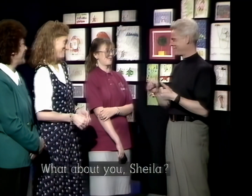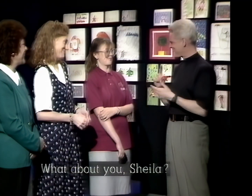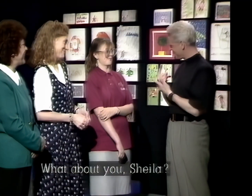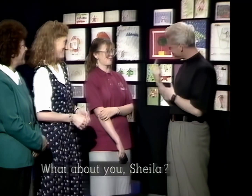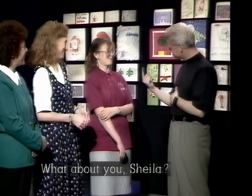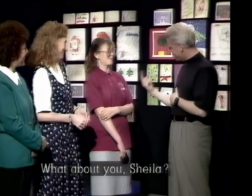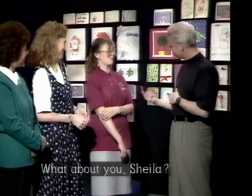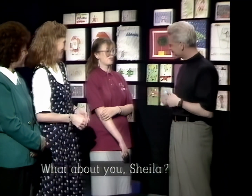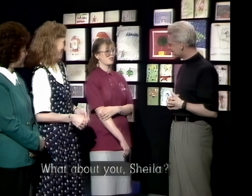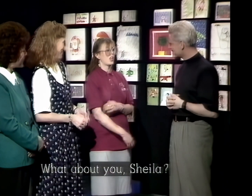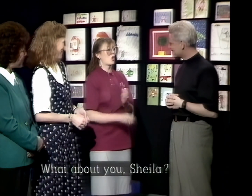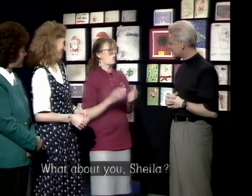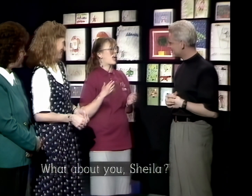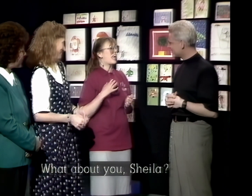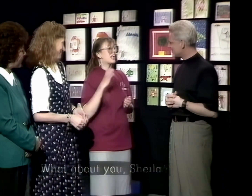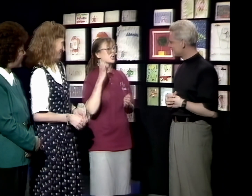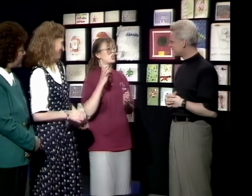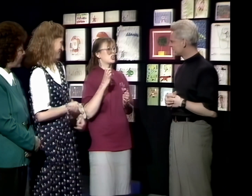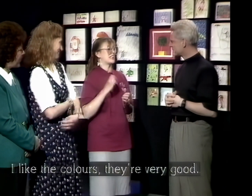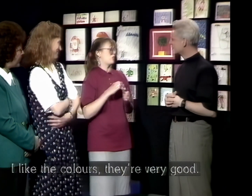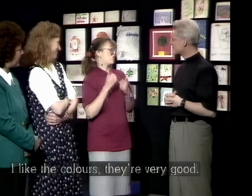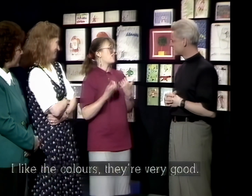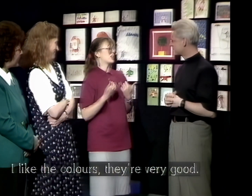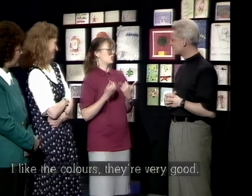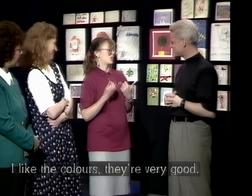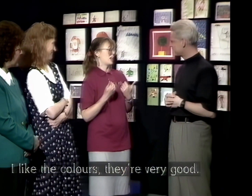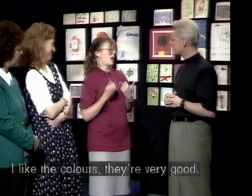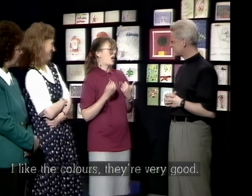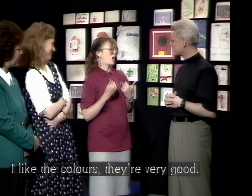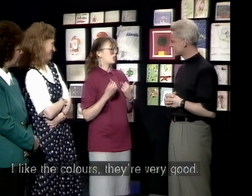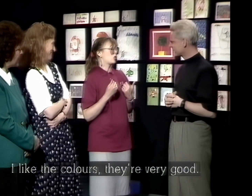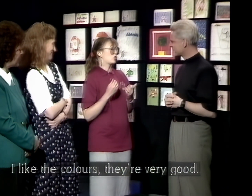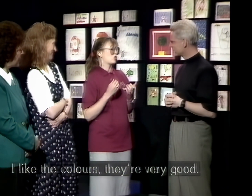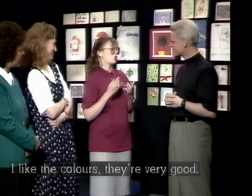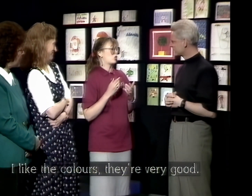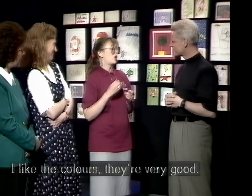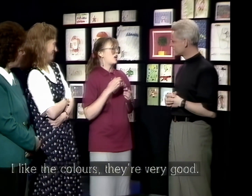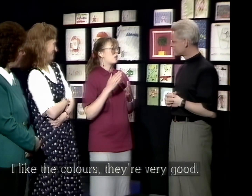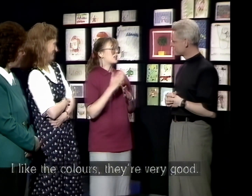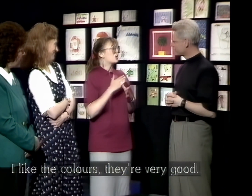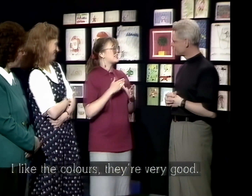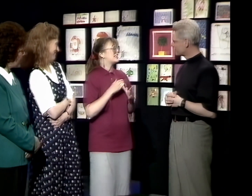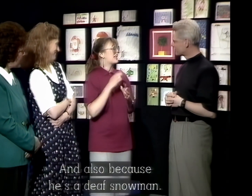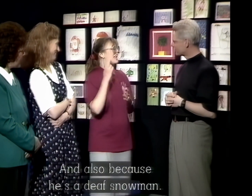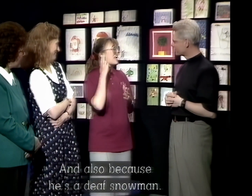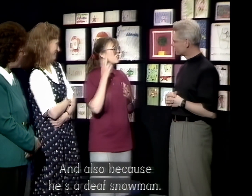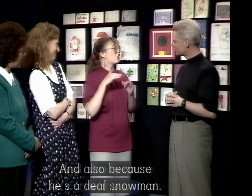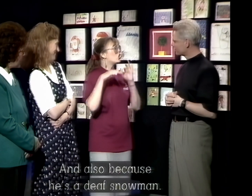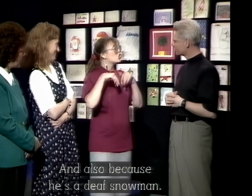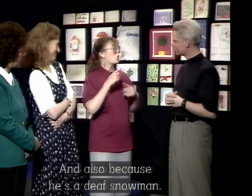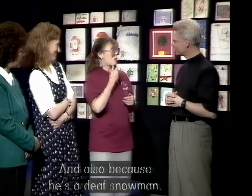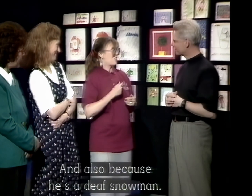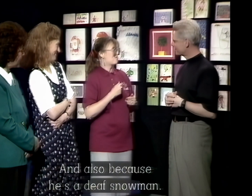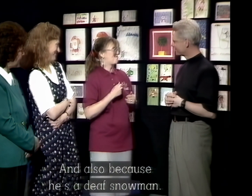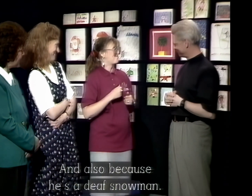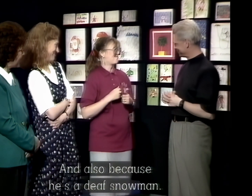And what about you, Sheila? I like the colours, very good. And also because he's a deaf snowman.